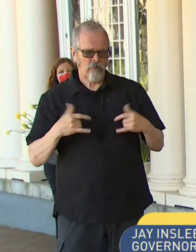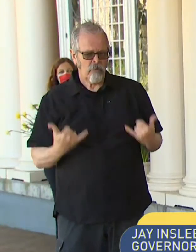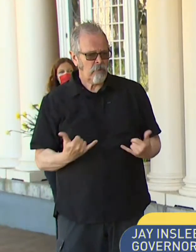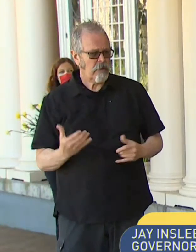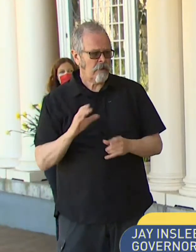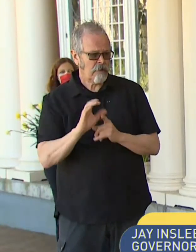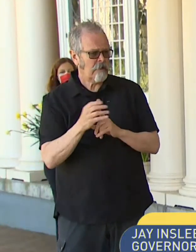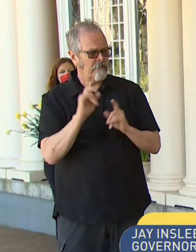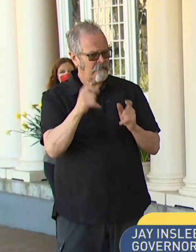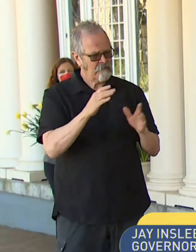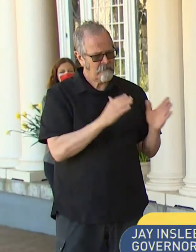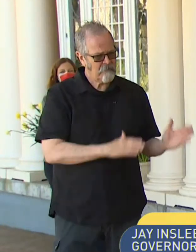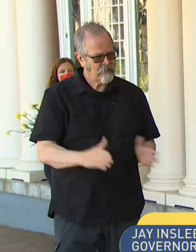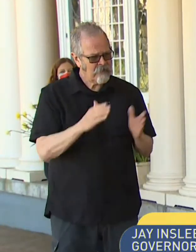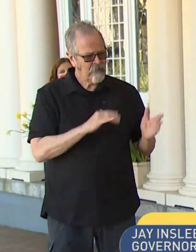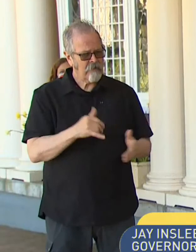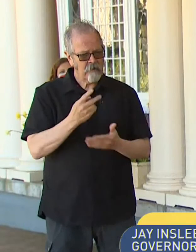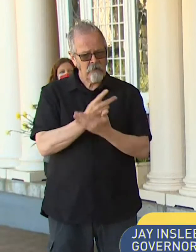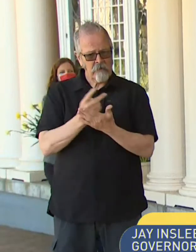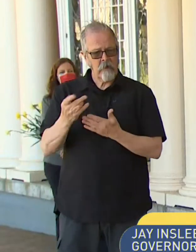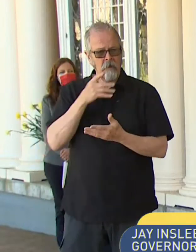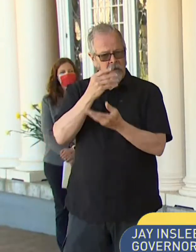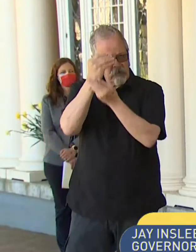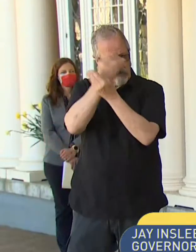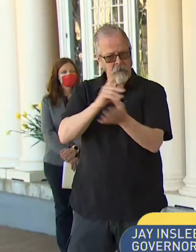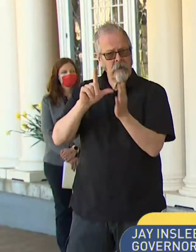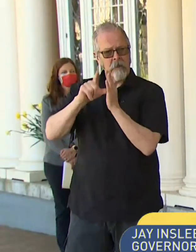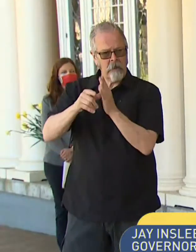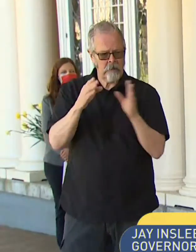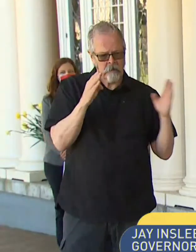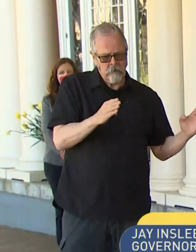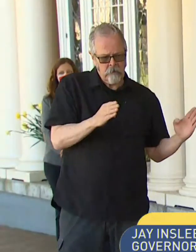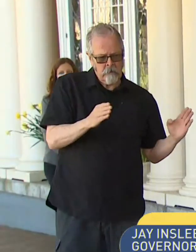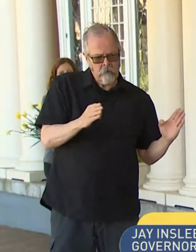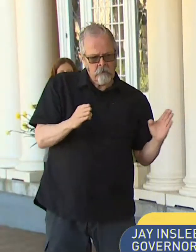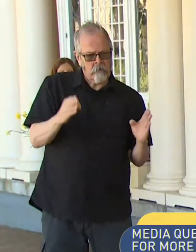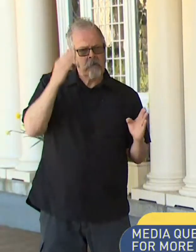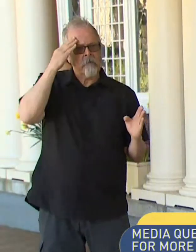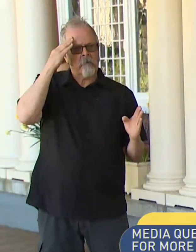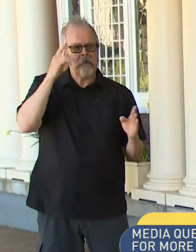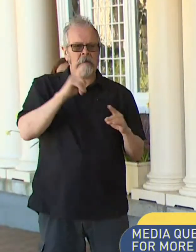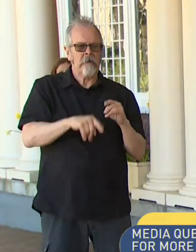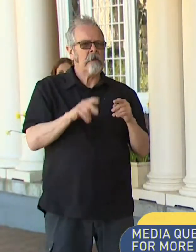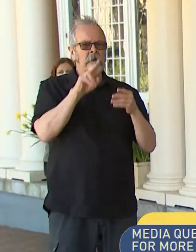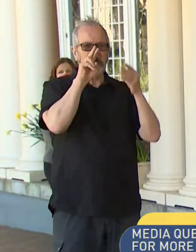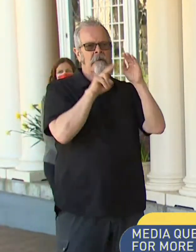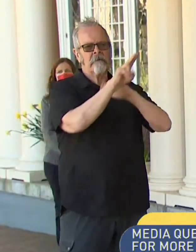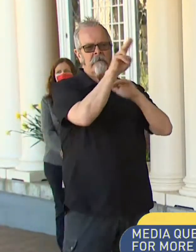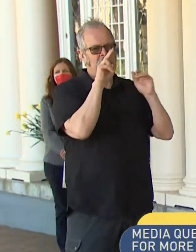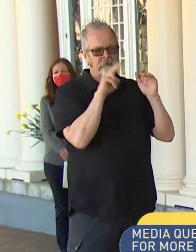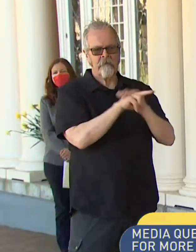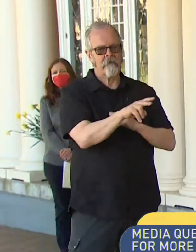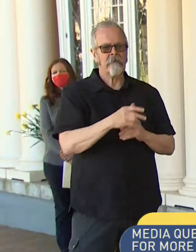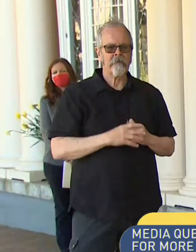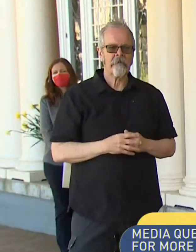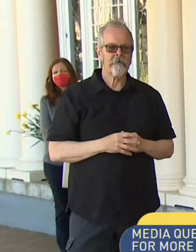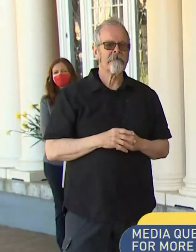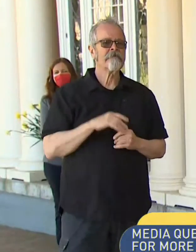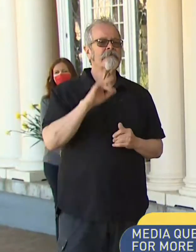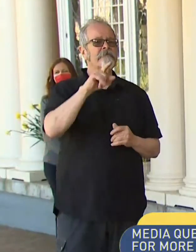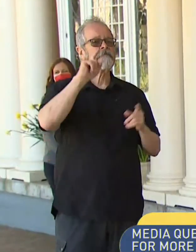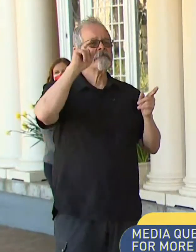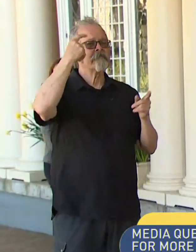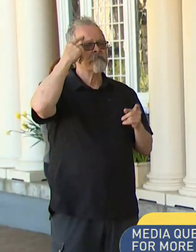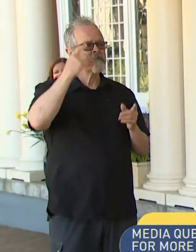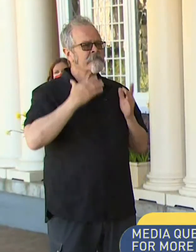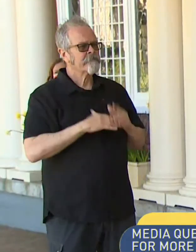was the best way to respond to both. Yeah. Governor, considering the numbers that you pointed to, the